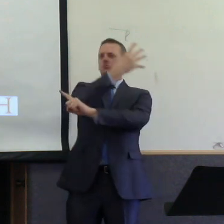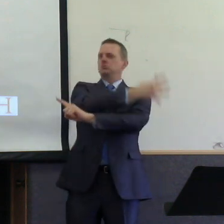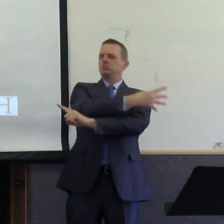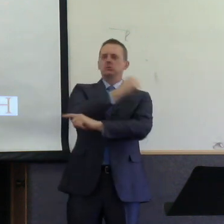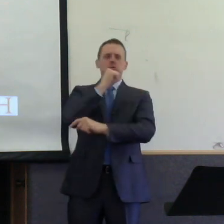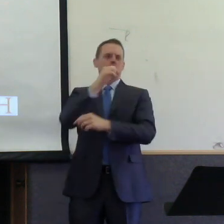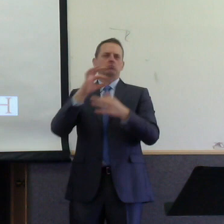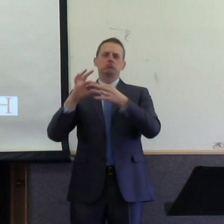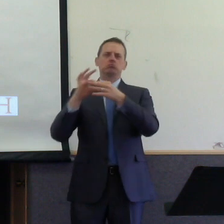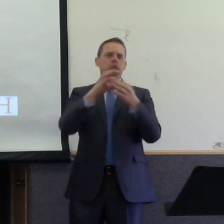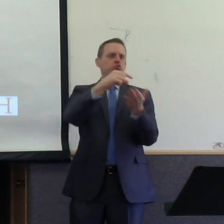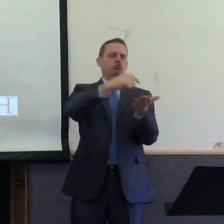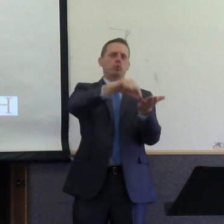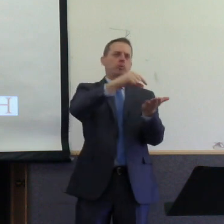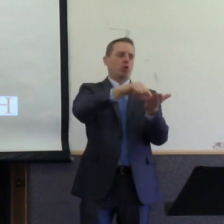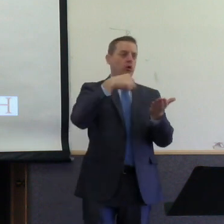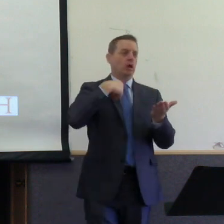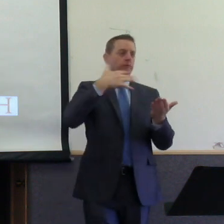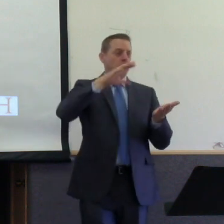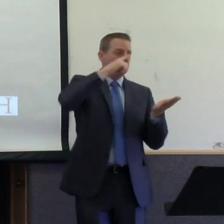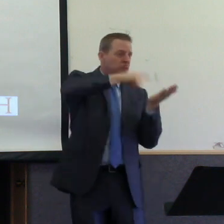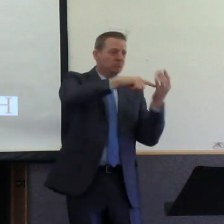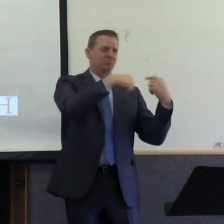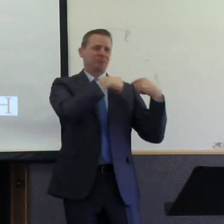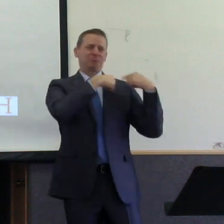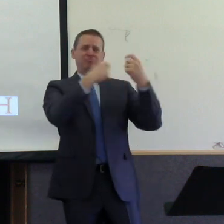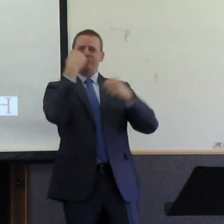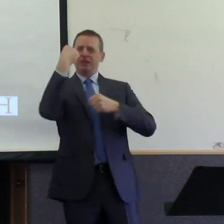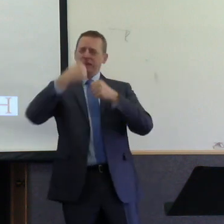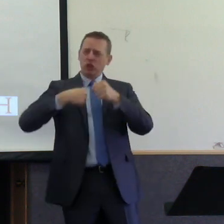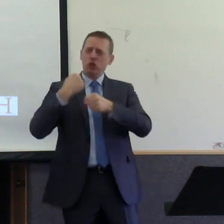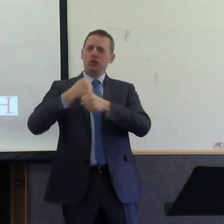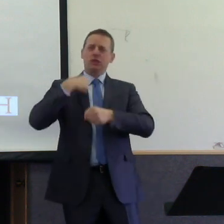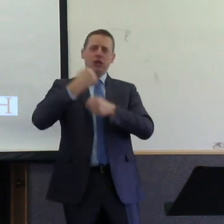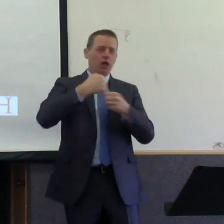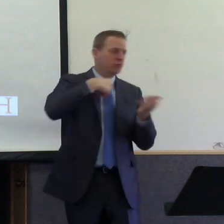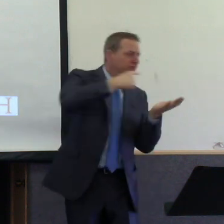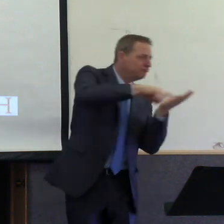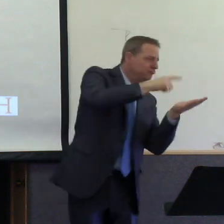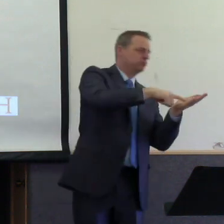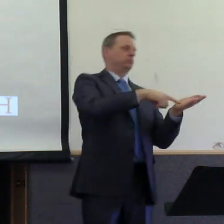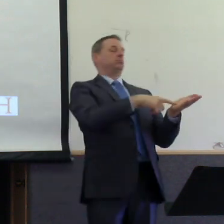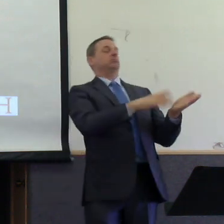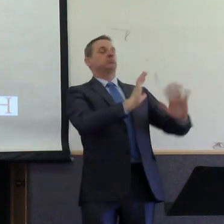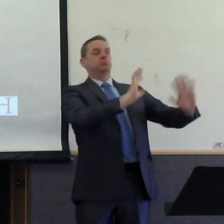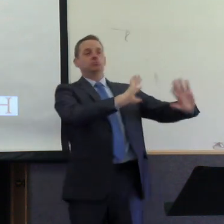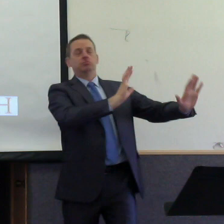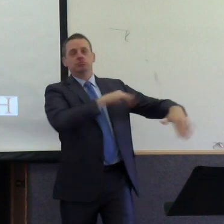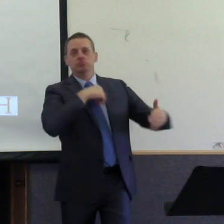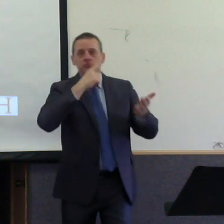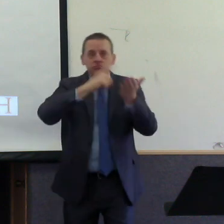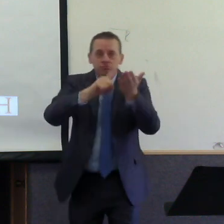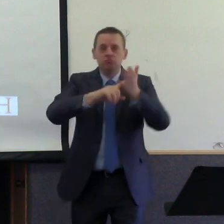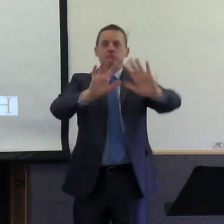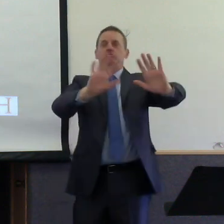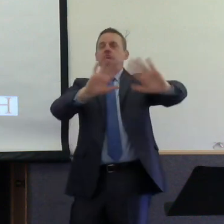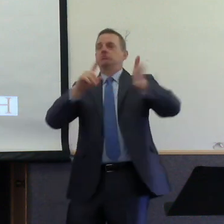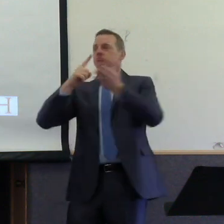little different than our belief and how we recognize marriage and church.